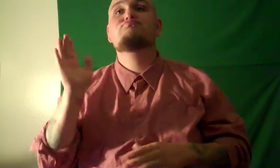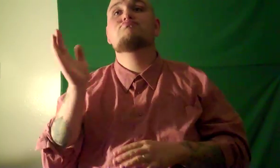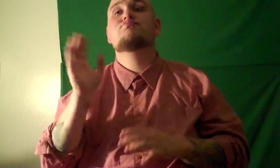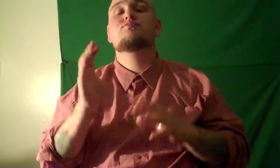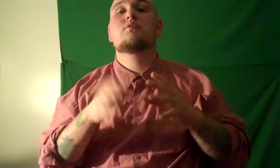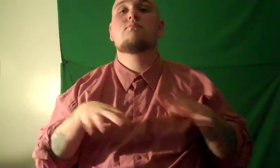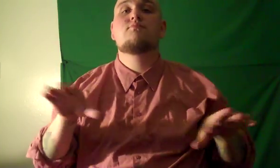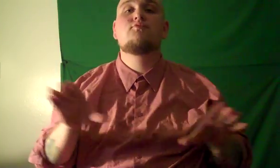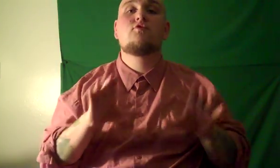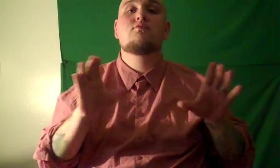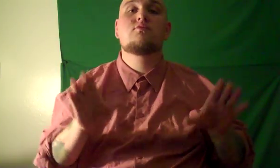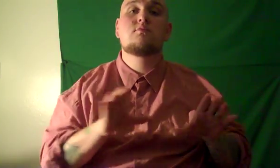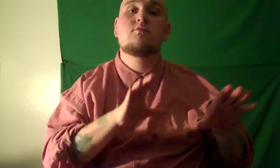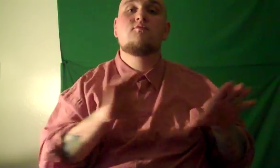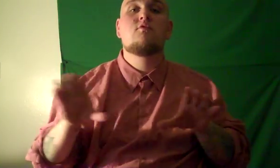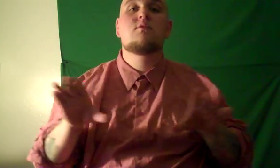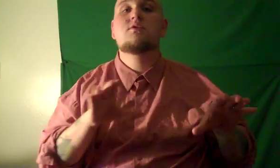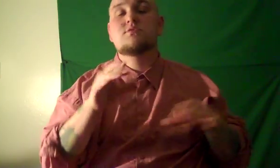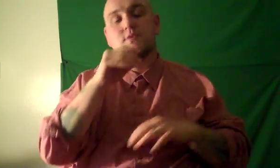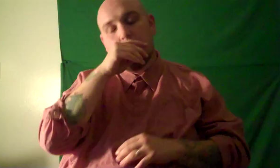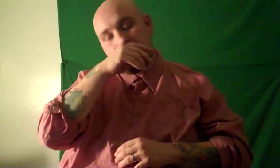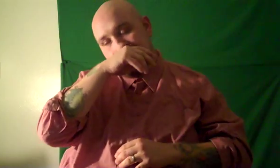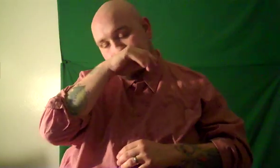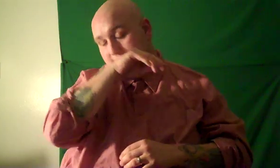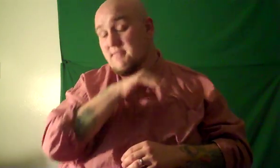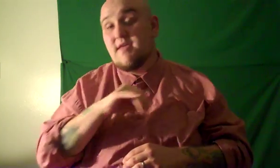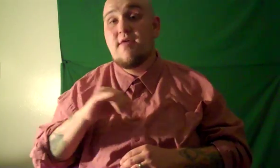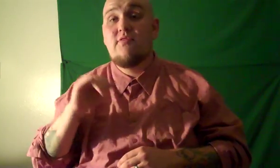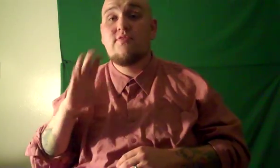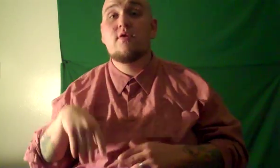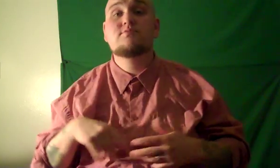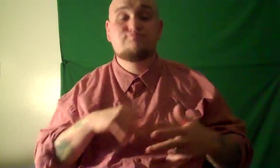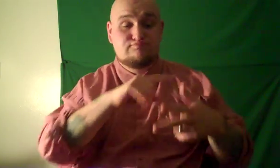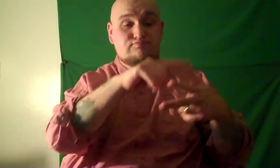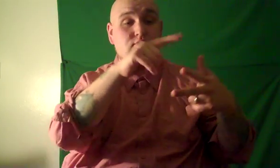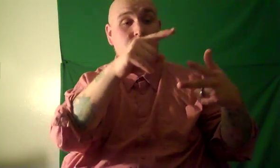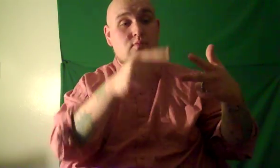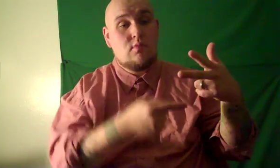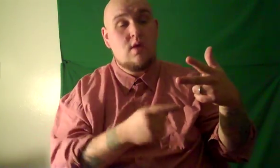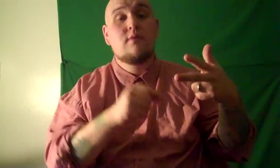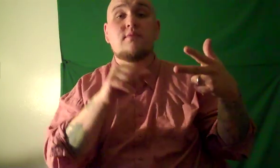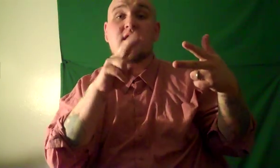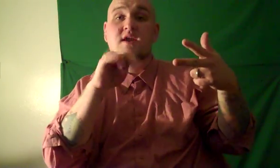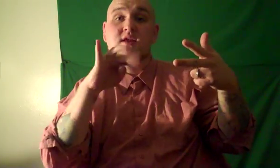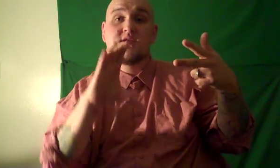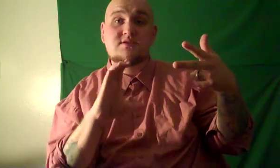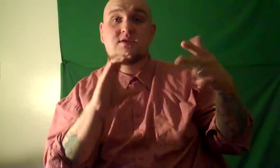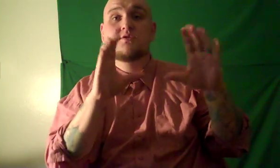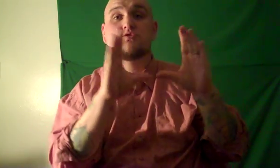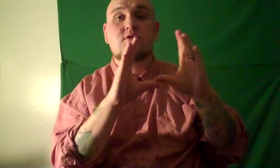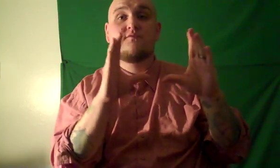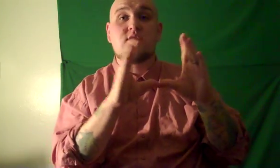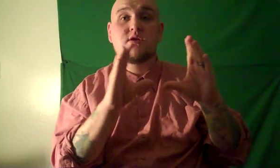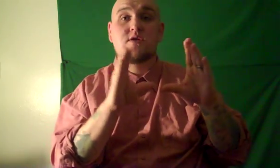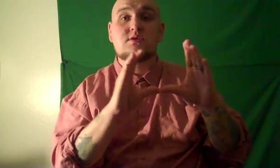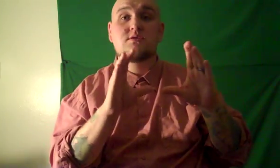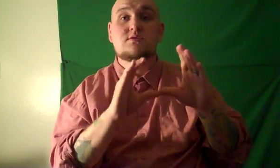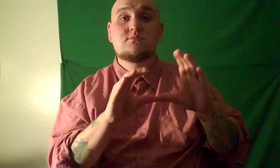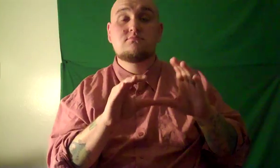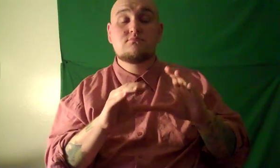parts of the NIC certification, and you'll want to make sure that you find out information related